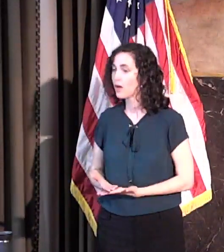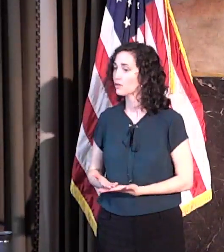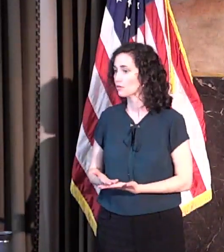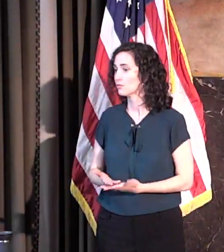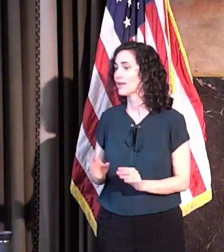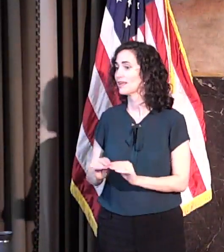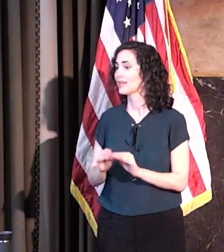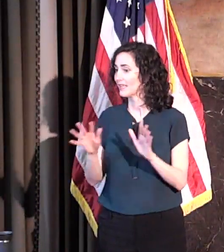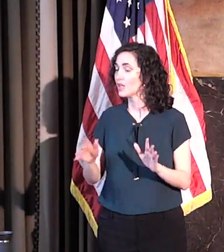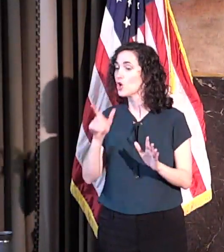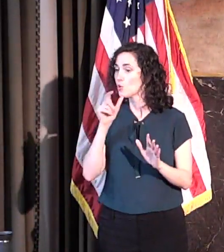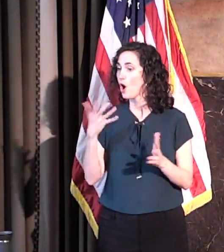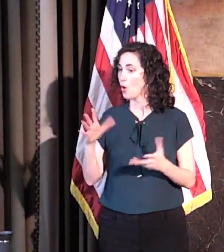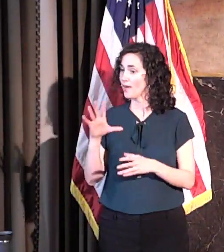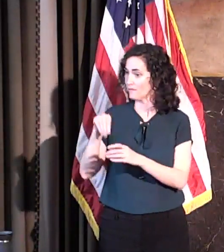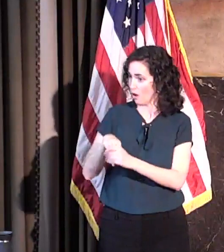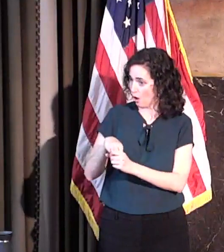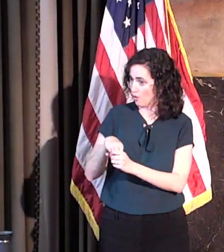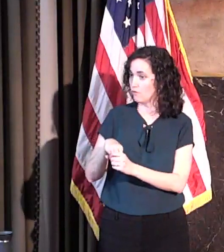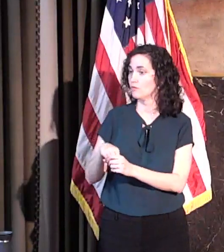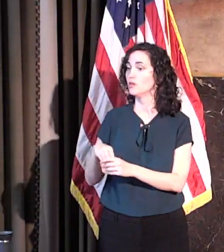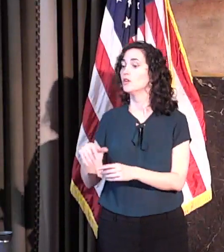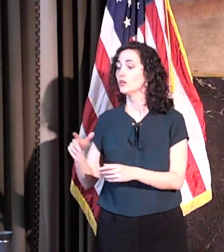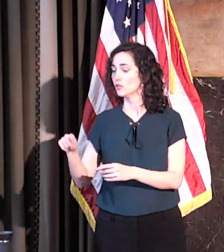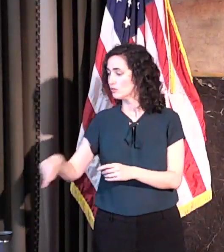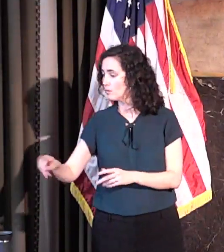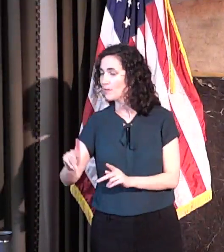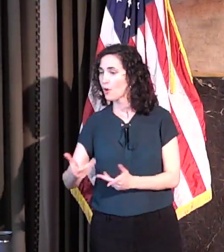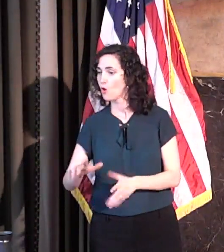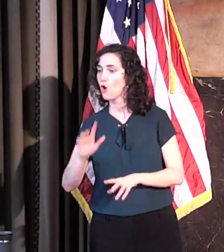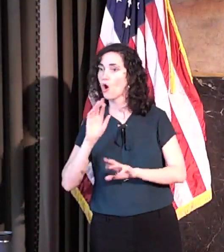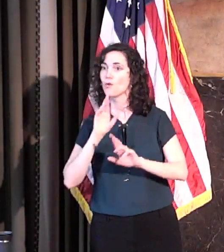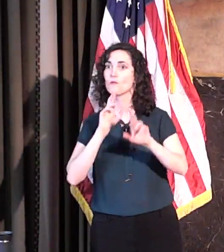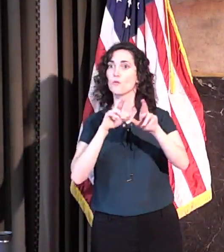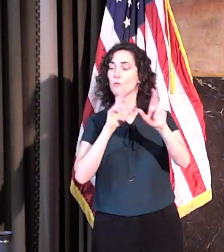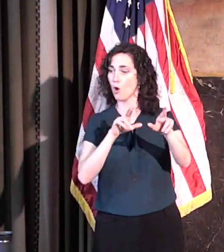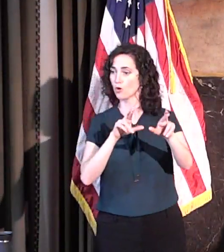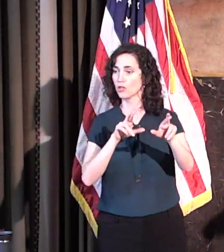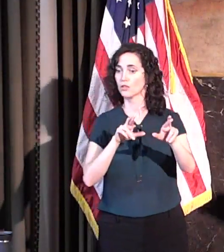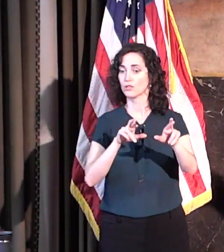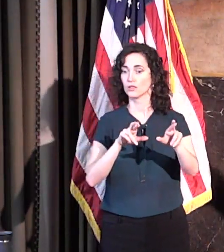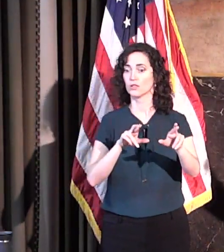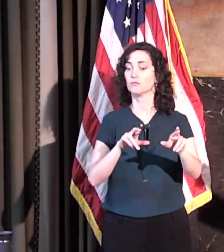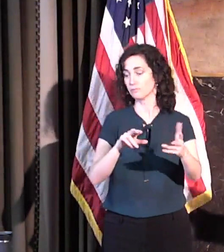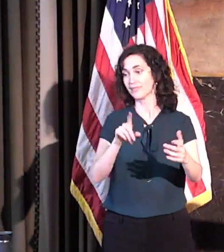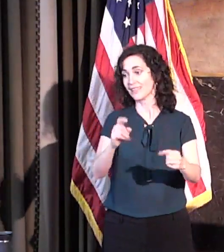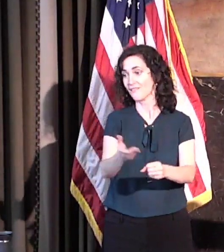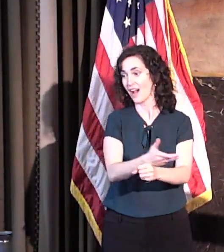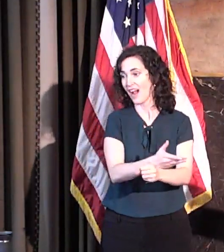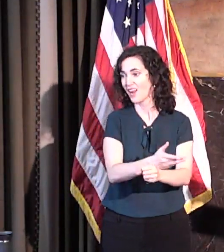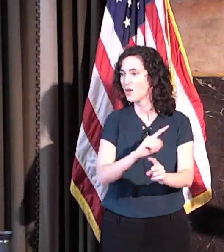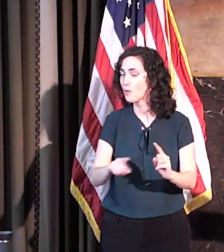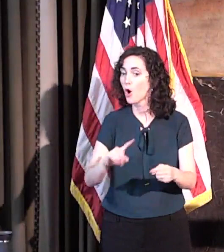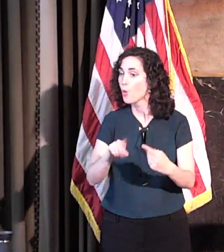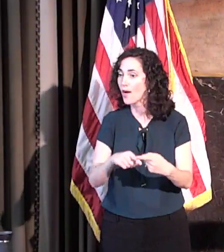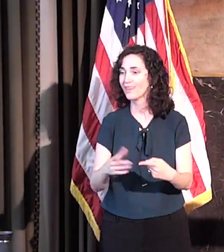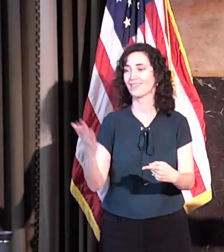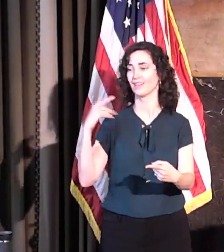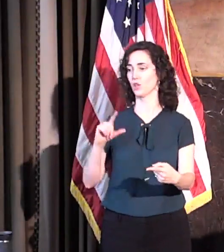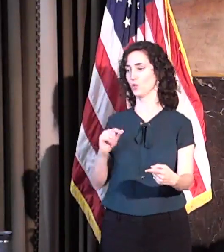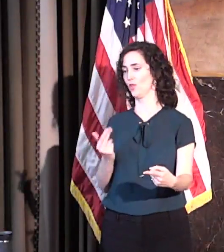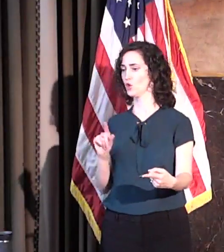People involved in everything that's been reported at LSU needed to be fired, but that should have happened going back to 2013 and